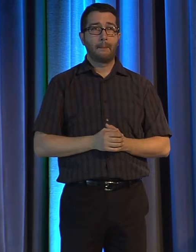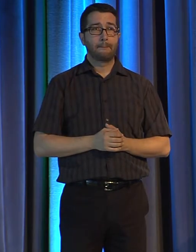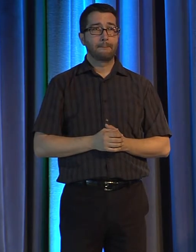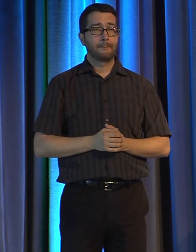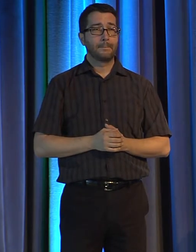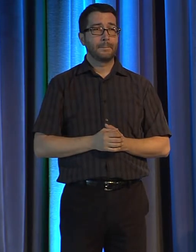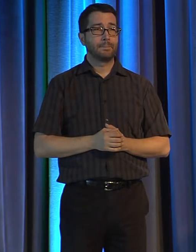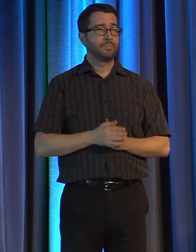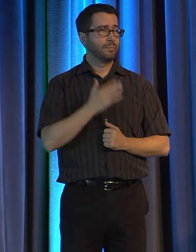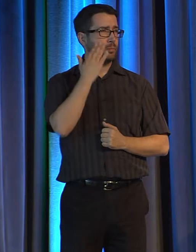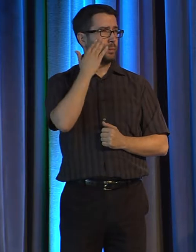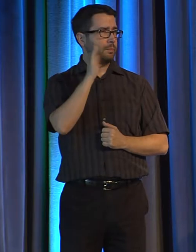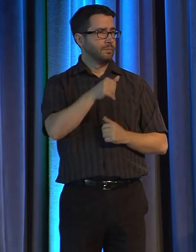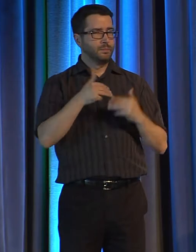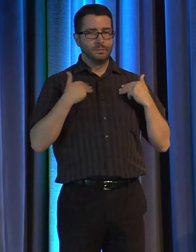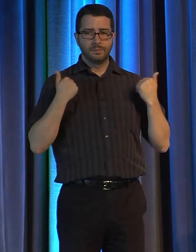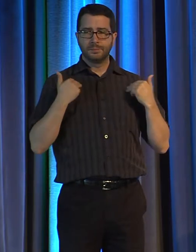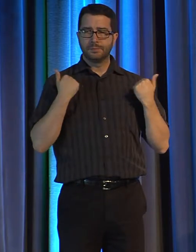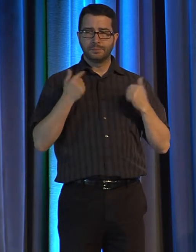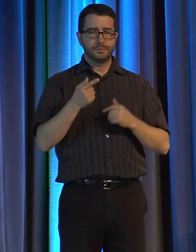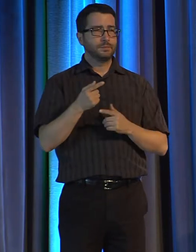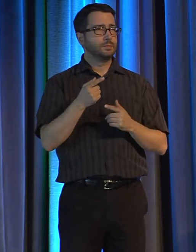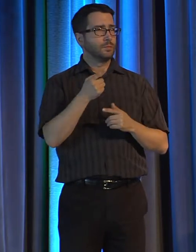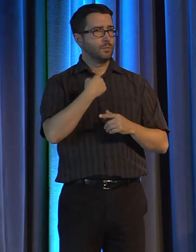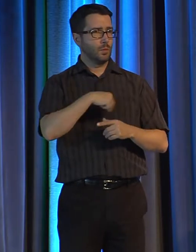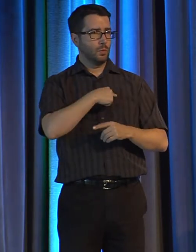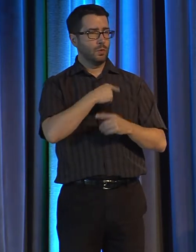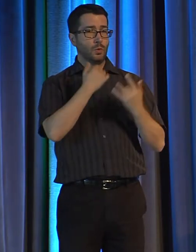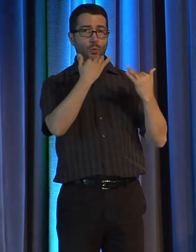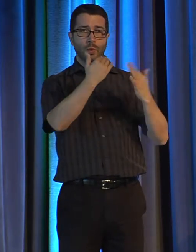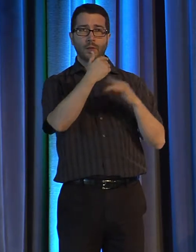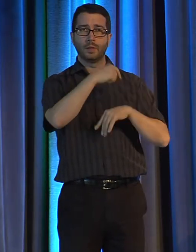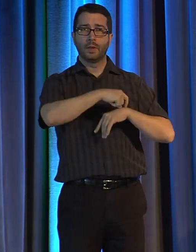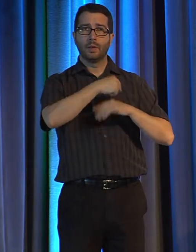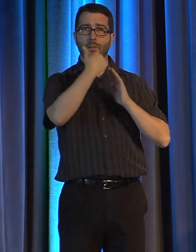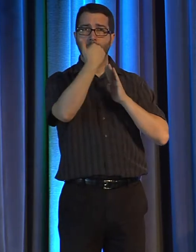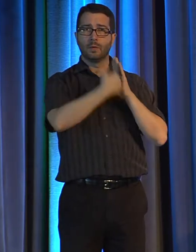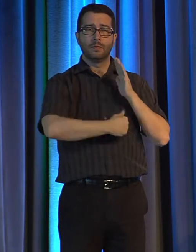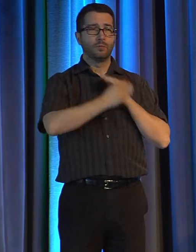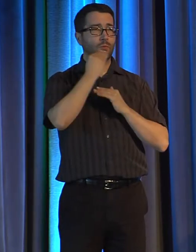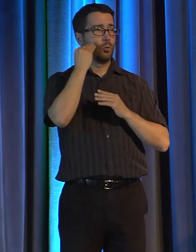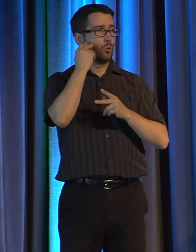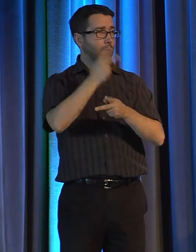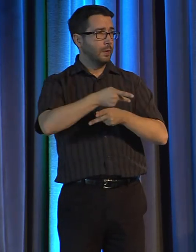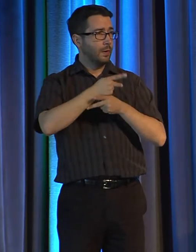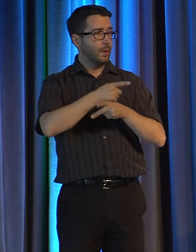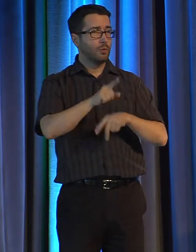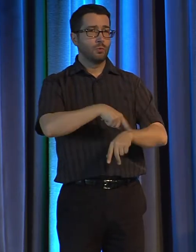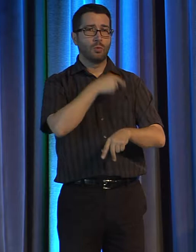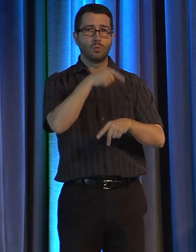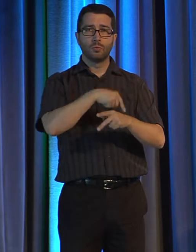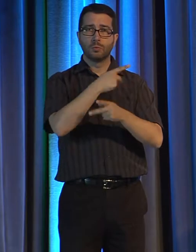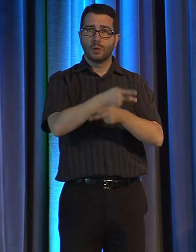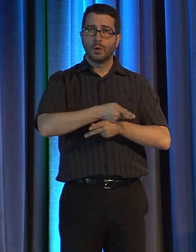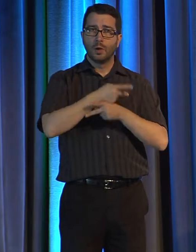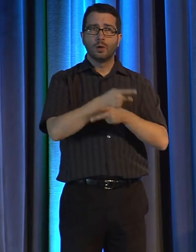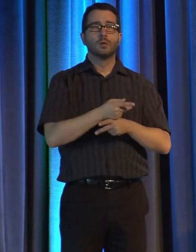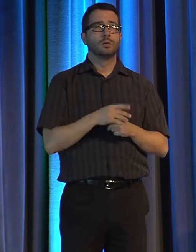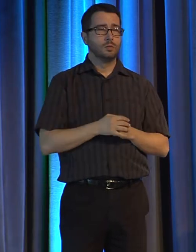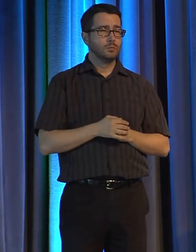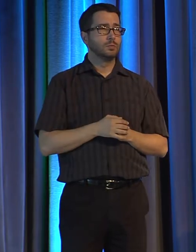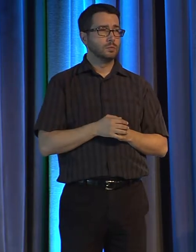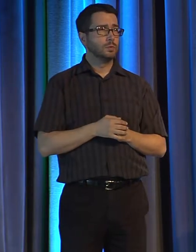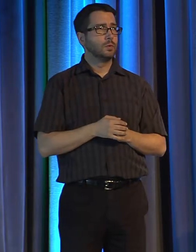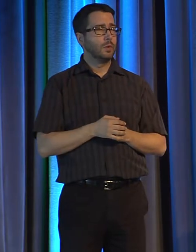As you've heard from the Minister, we've made some significant gains in wait times for both home care and long-term care. Innovation